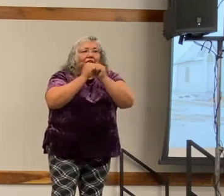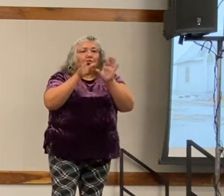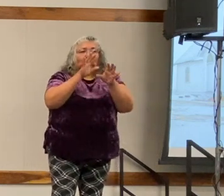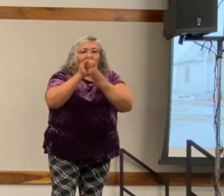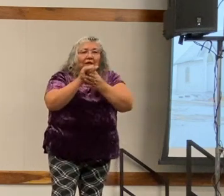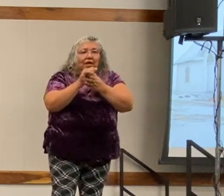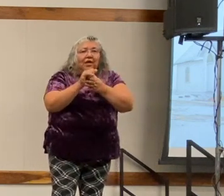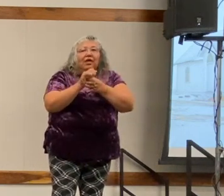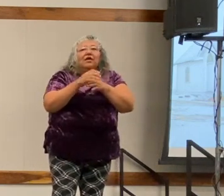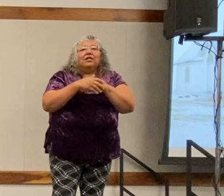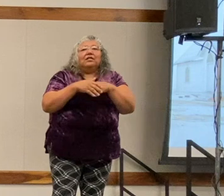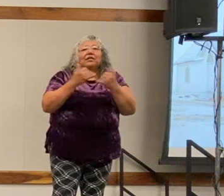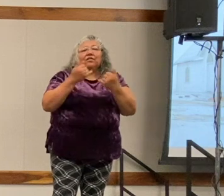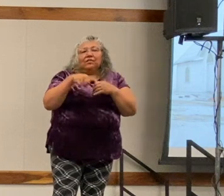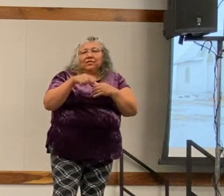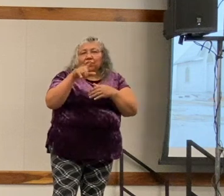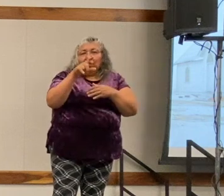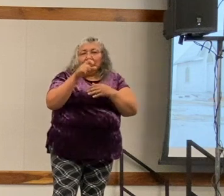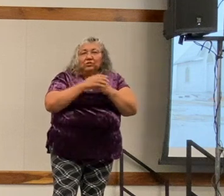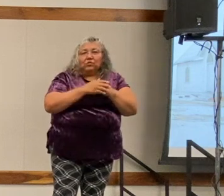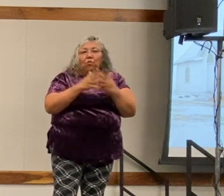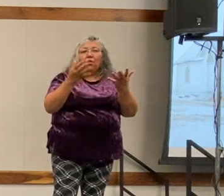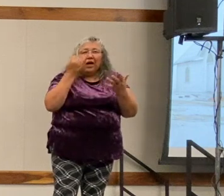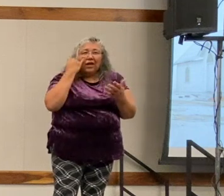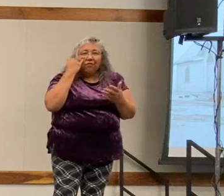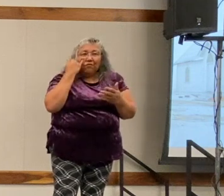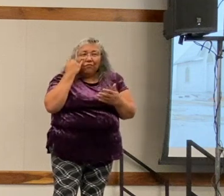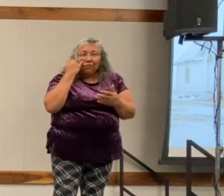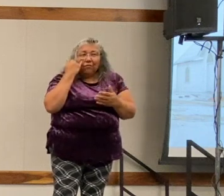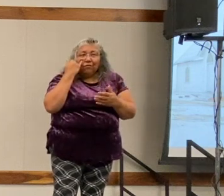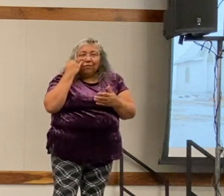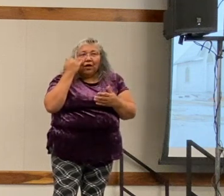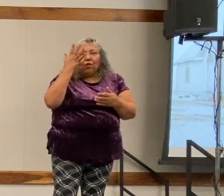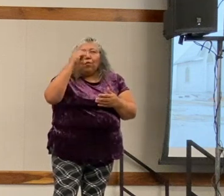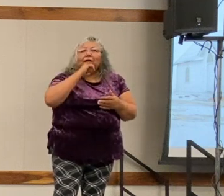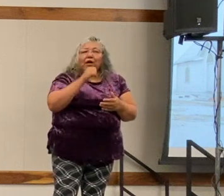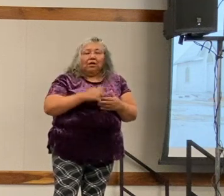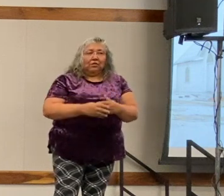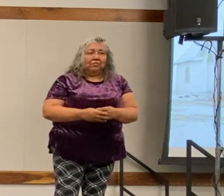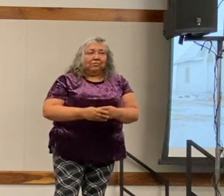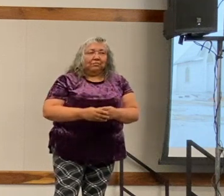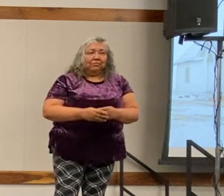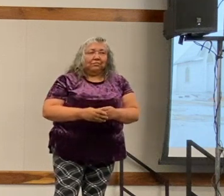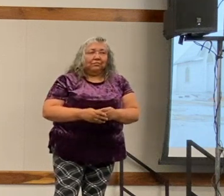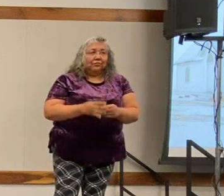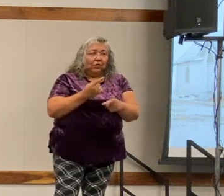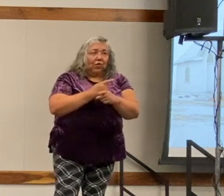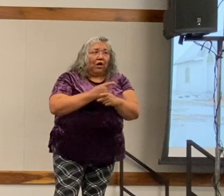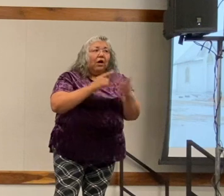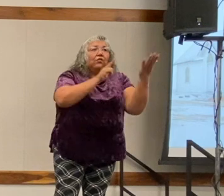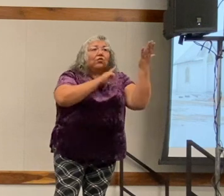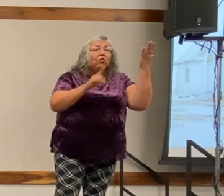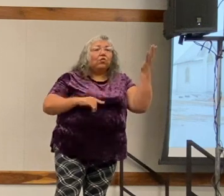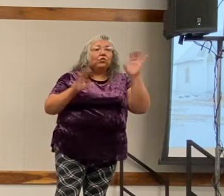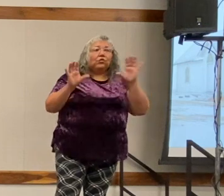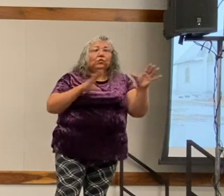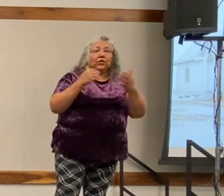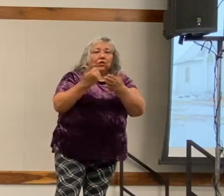going to take all of us. So here's the question. What if and why not? Right?